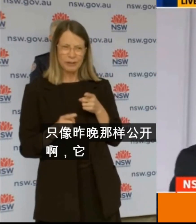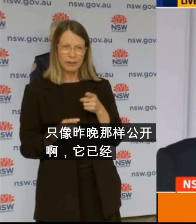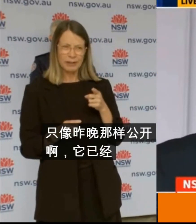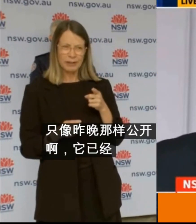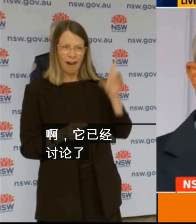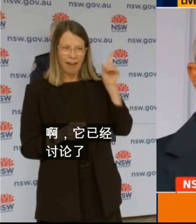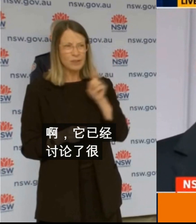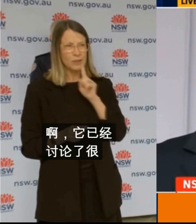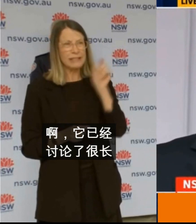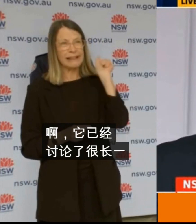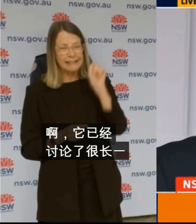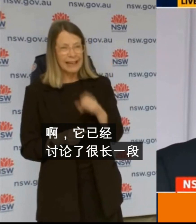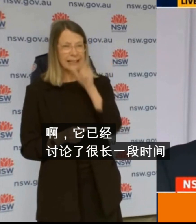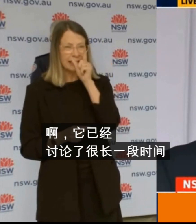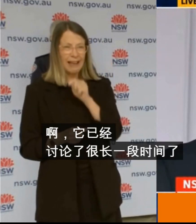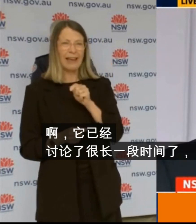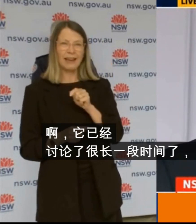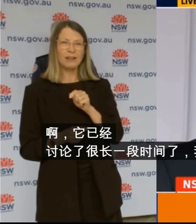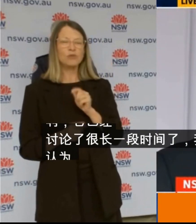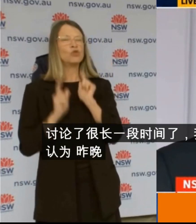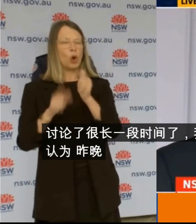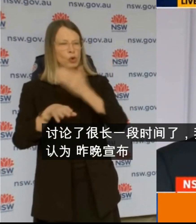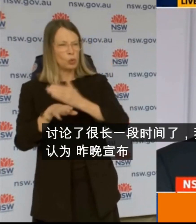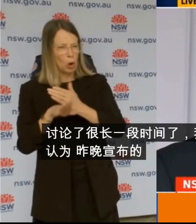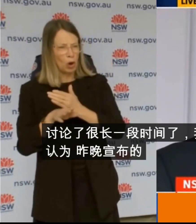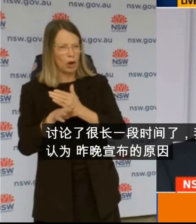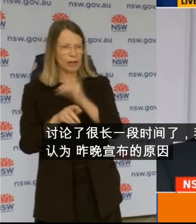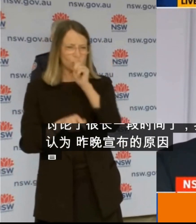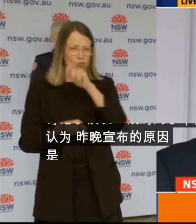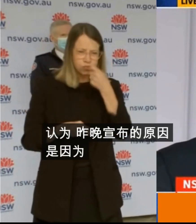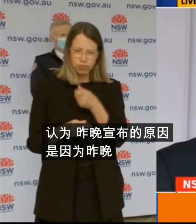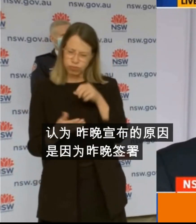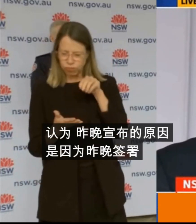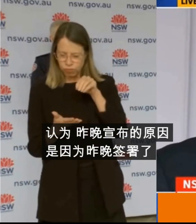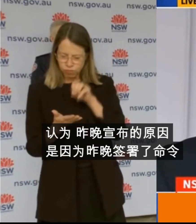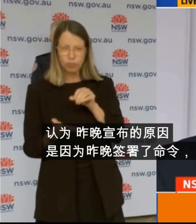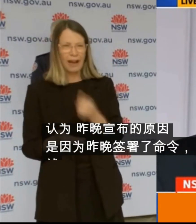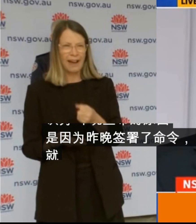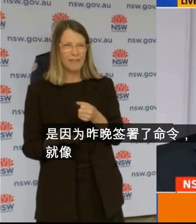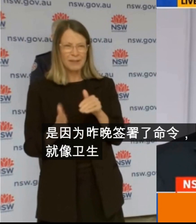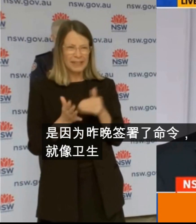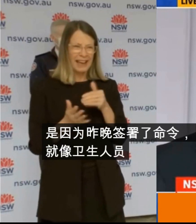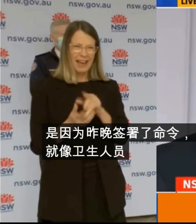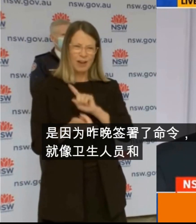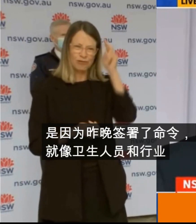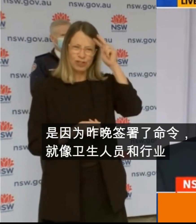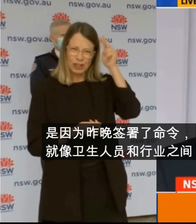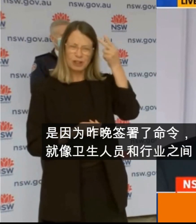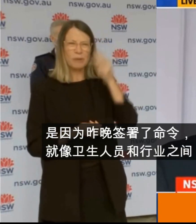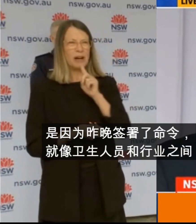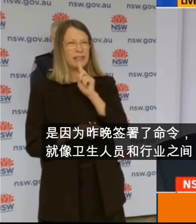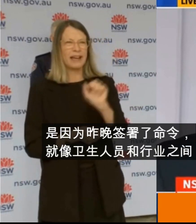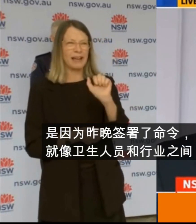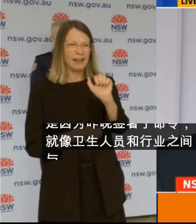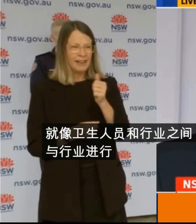under discussion for quite some time, and I think the reason that it was announced last night was because the orders were signed last night. It's as simple as